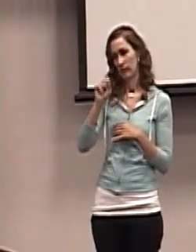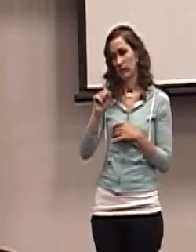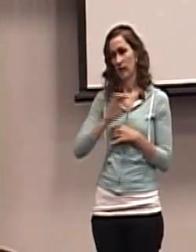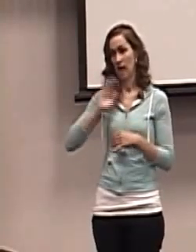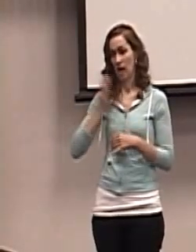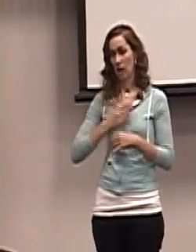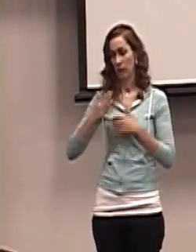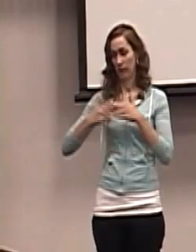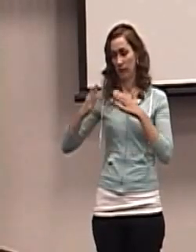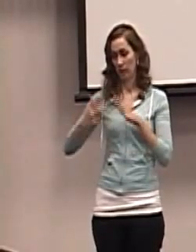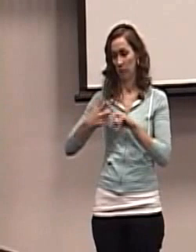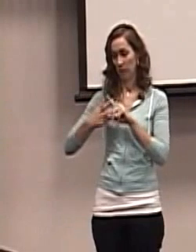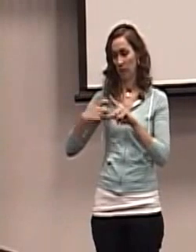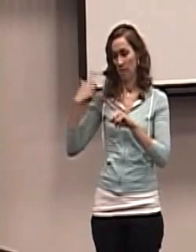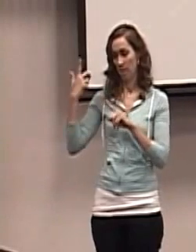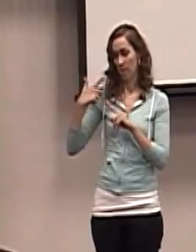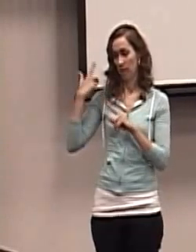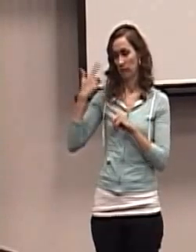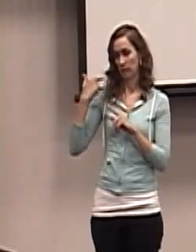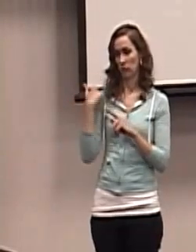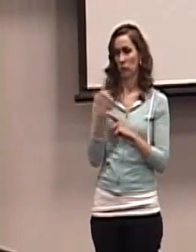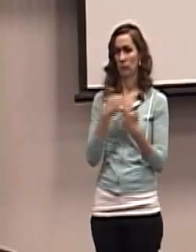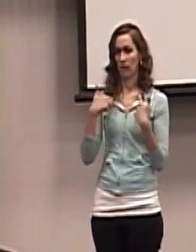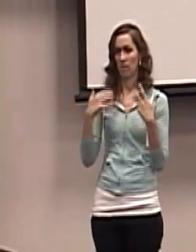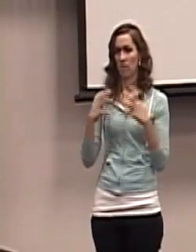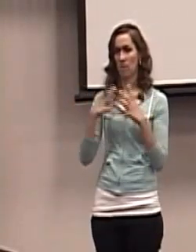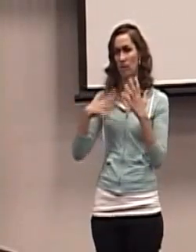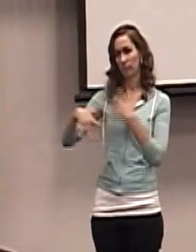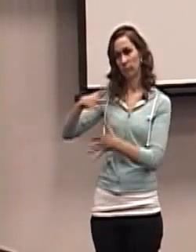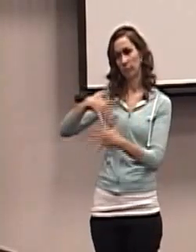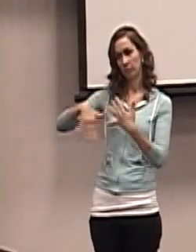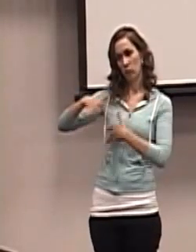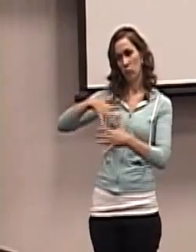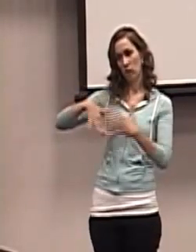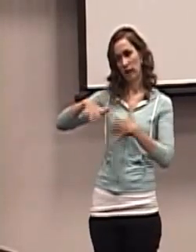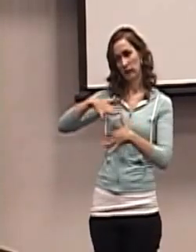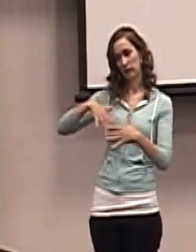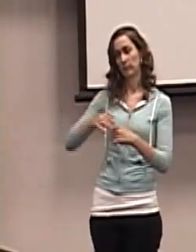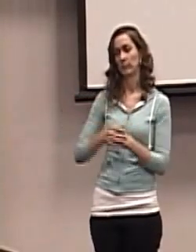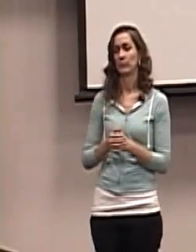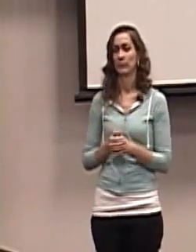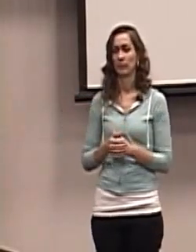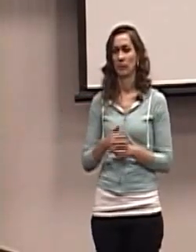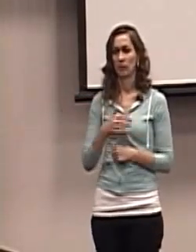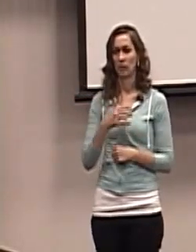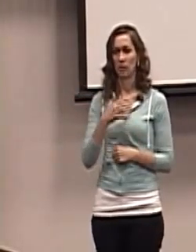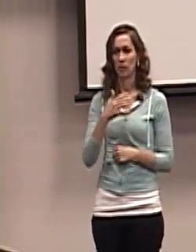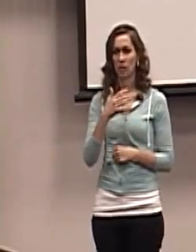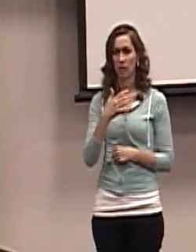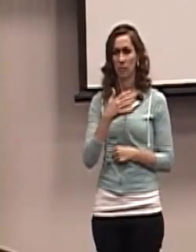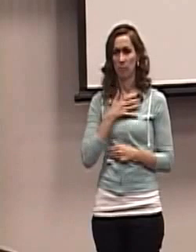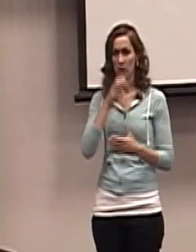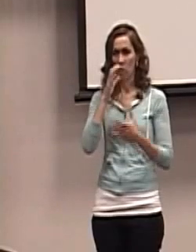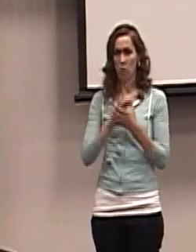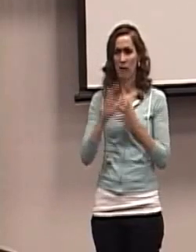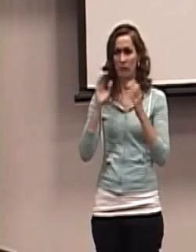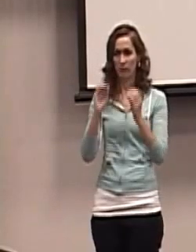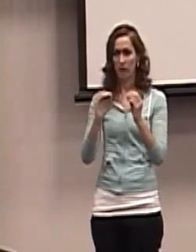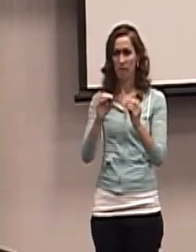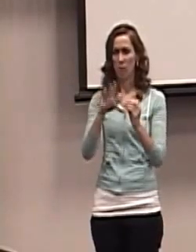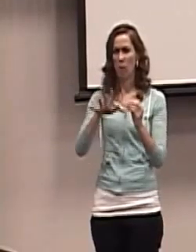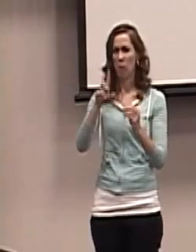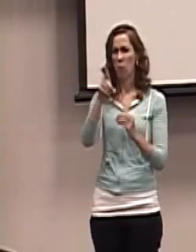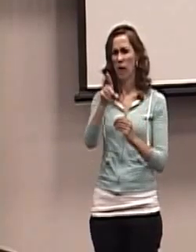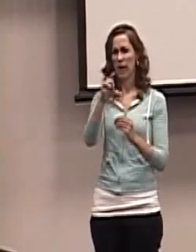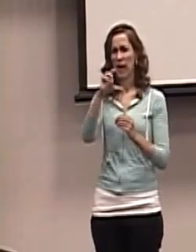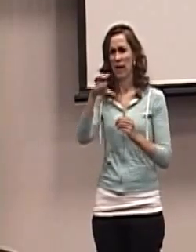London, and so we had a lot of interaction. She taught about 100 piano students. That gave her,